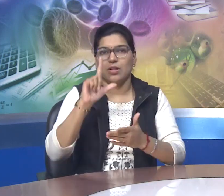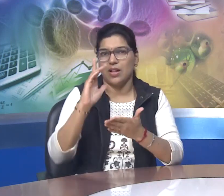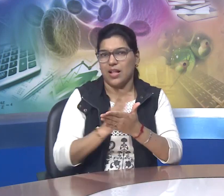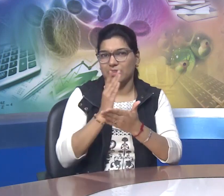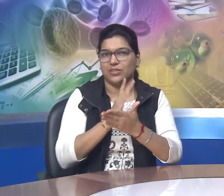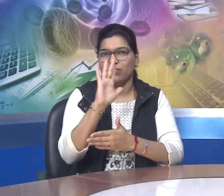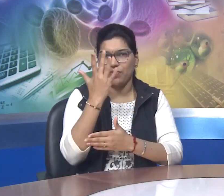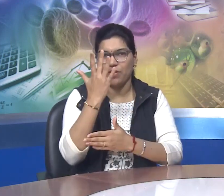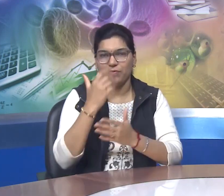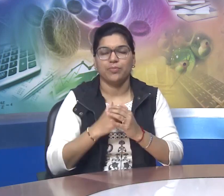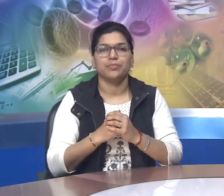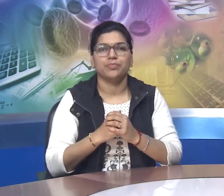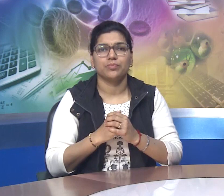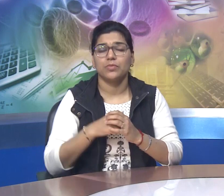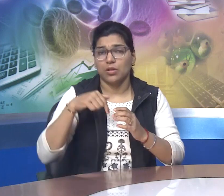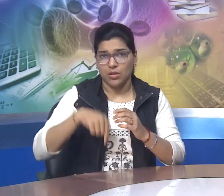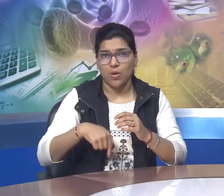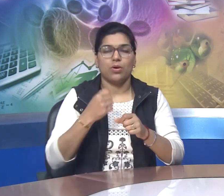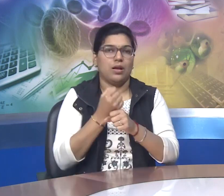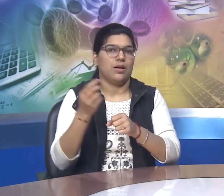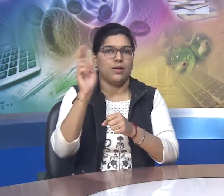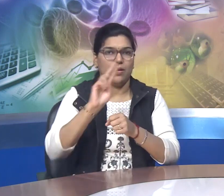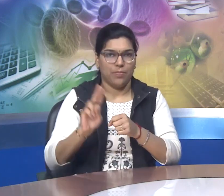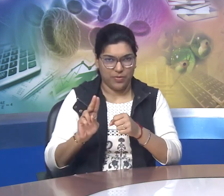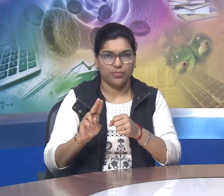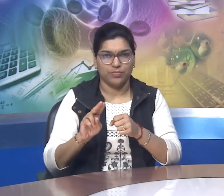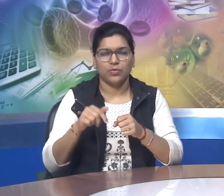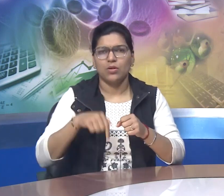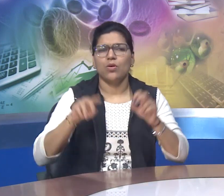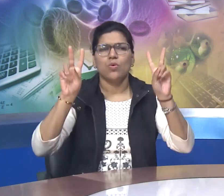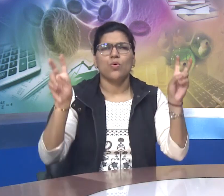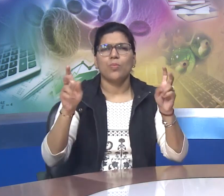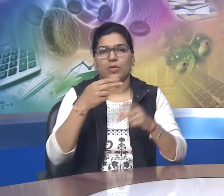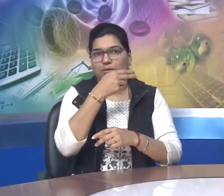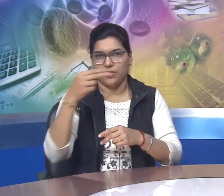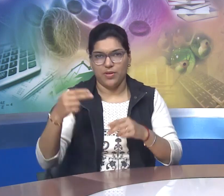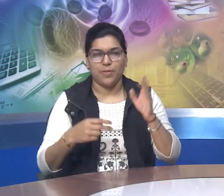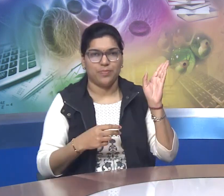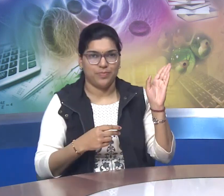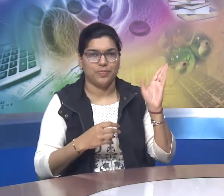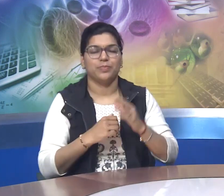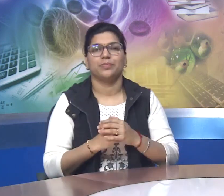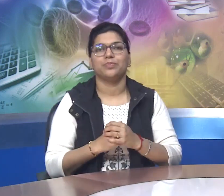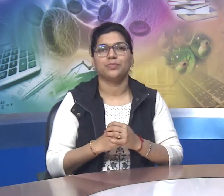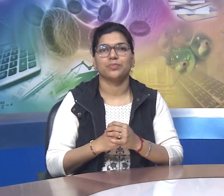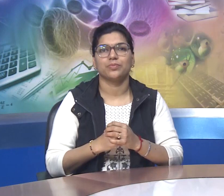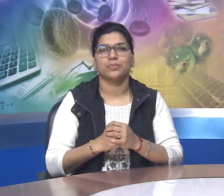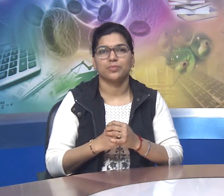So far, we have completed lesson 5. Now, let's move to its grammatical part.